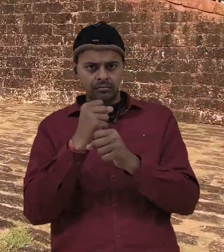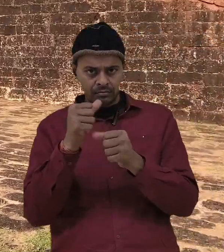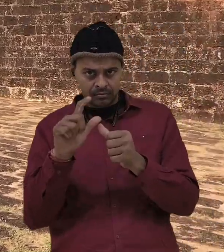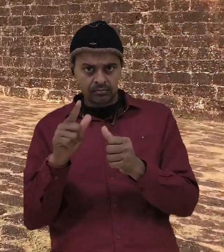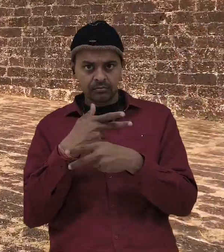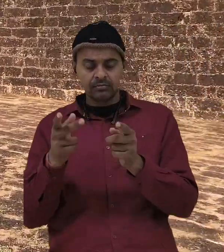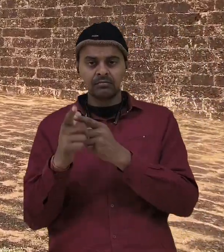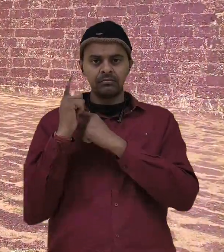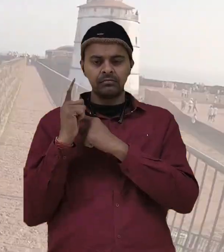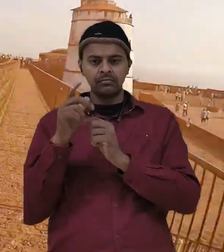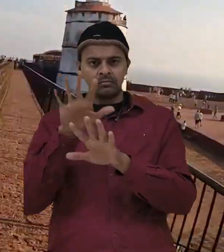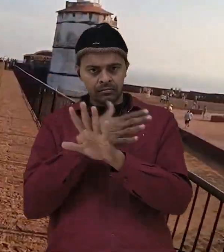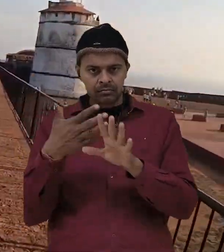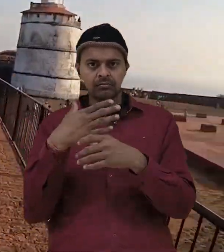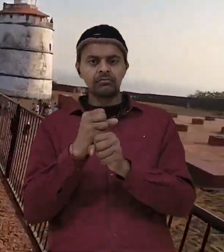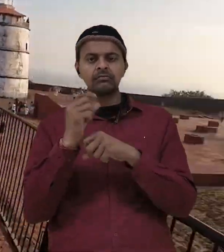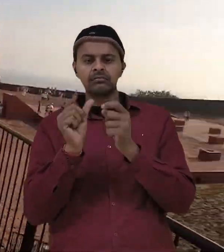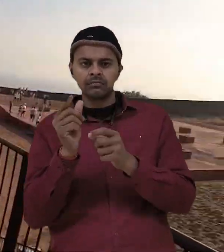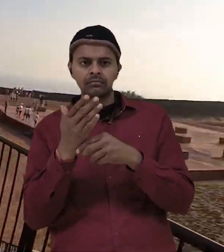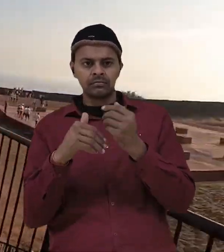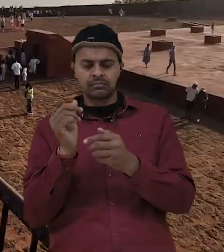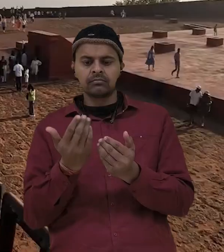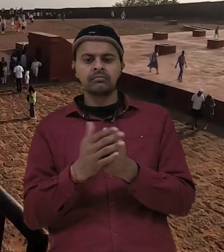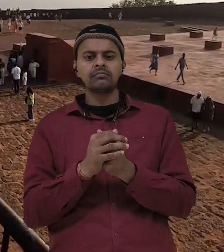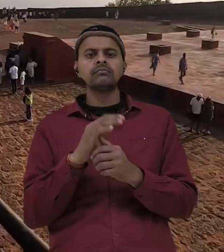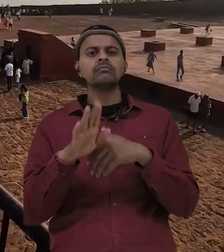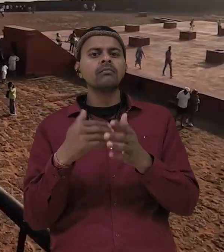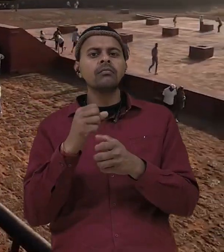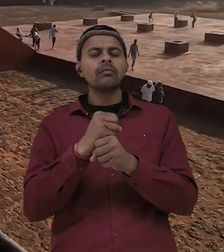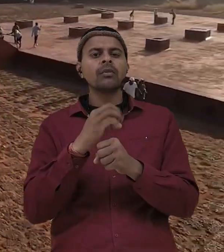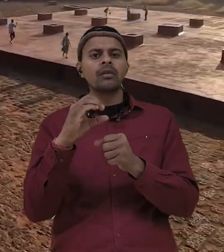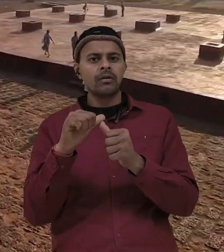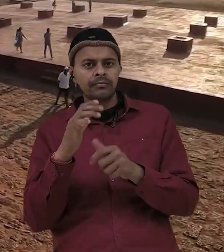was adapted as a jail for the prisoners during the Portuguese